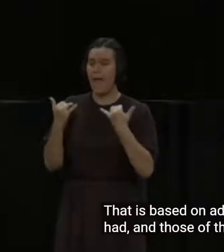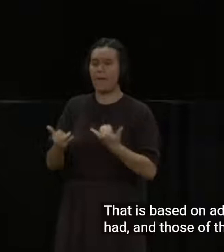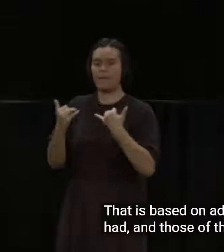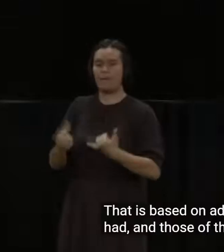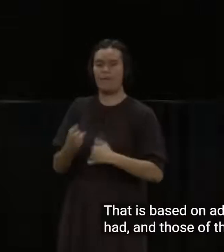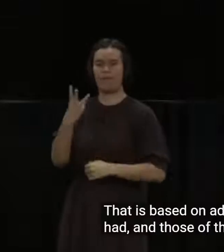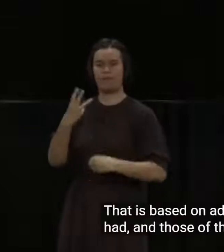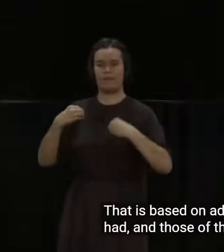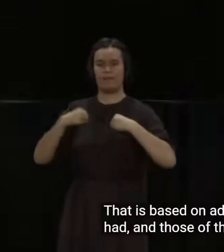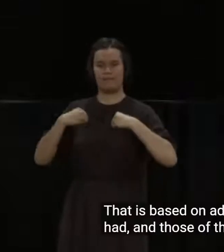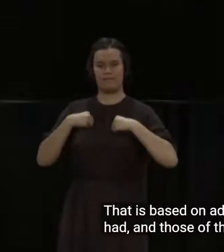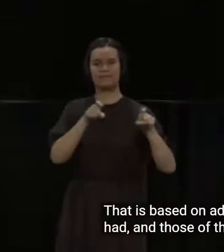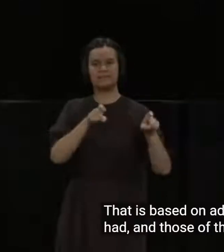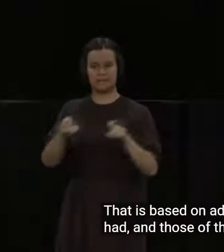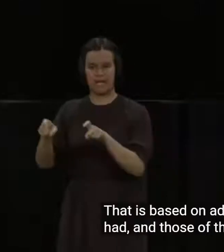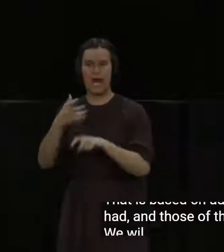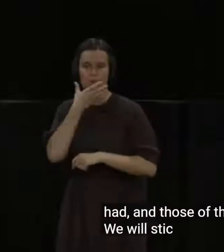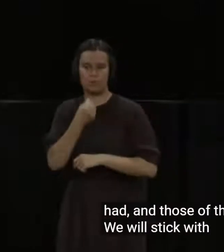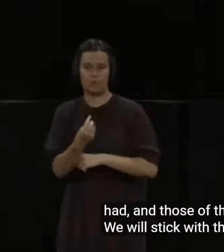advice on other